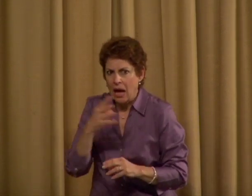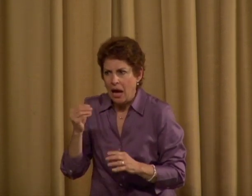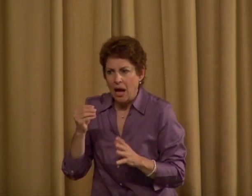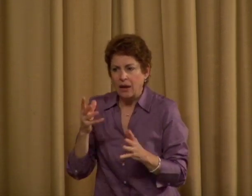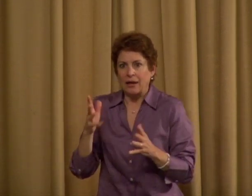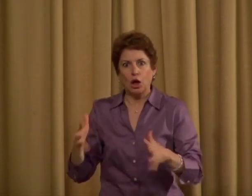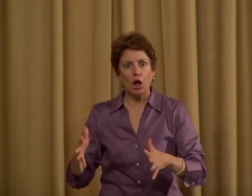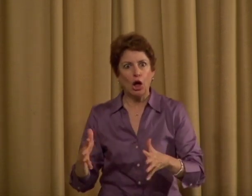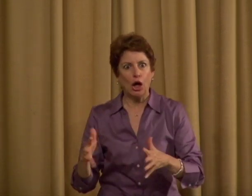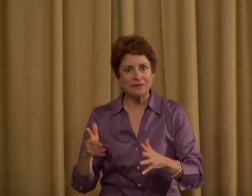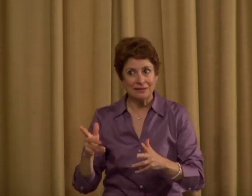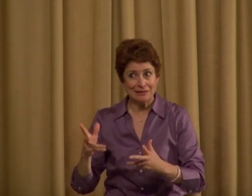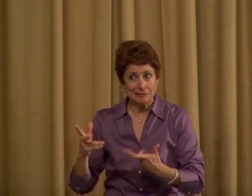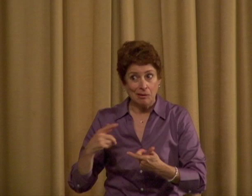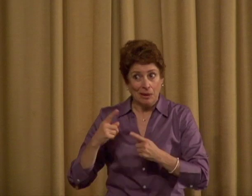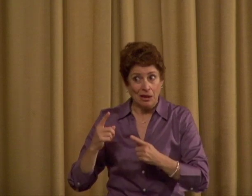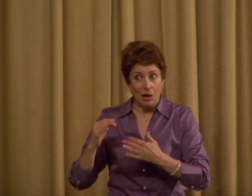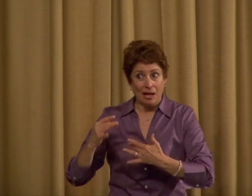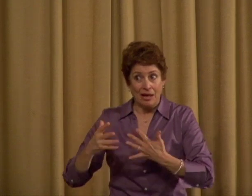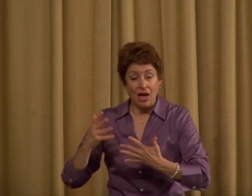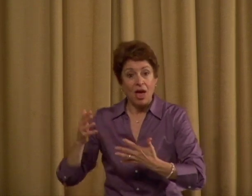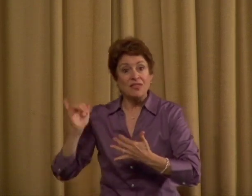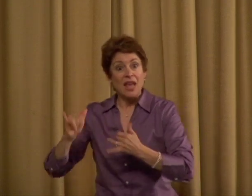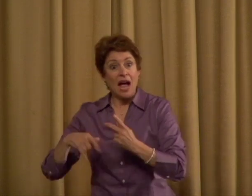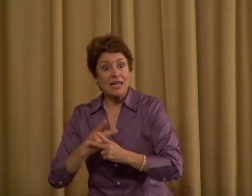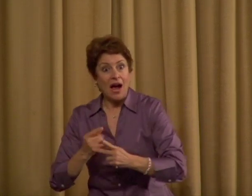very sensitized to the nervous tension going on.